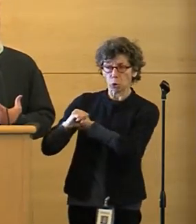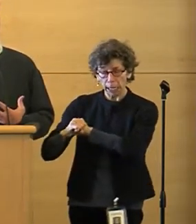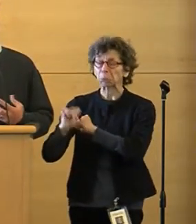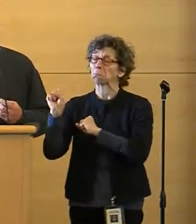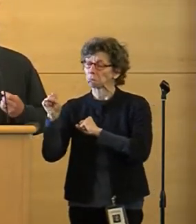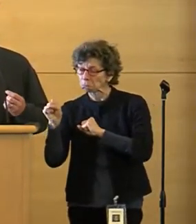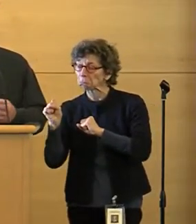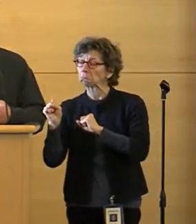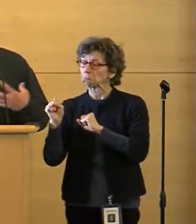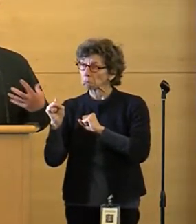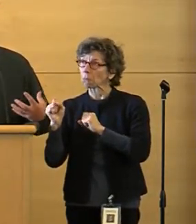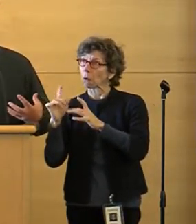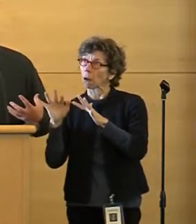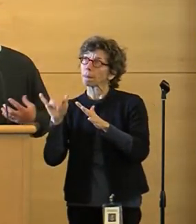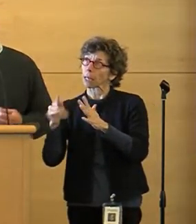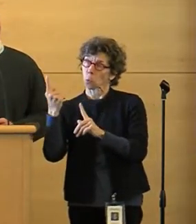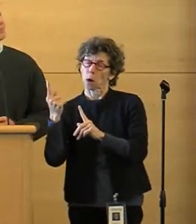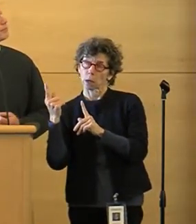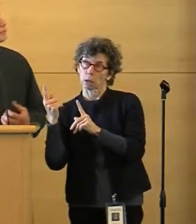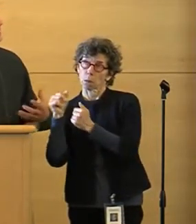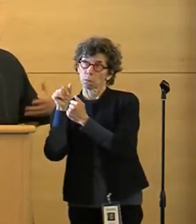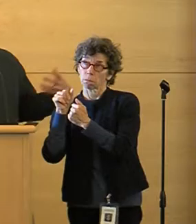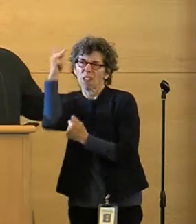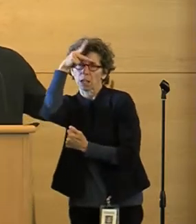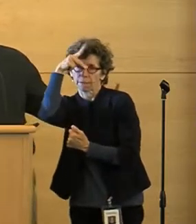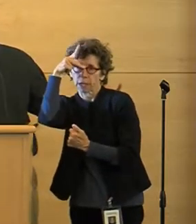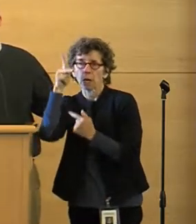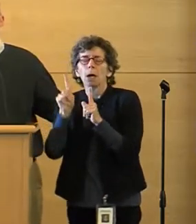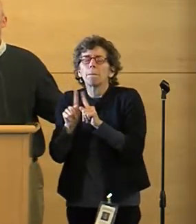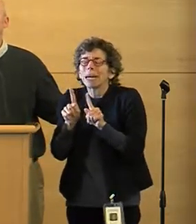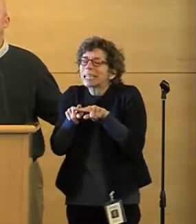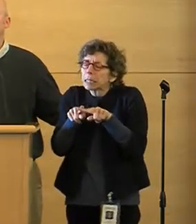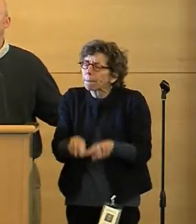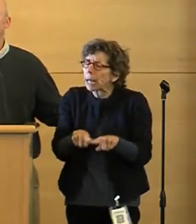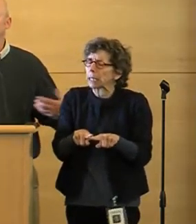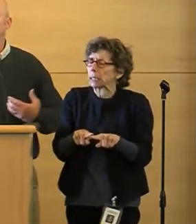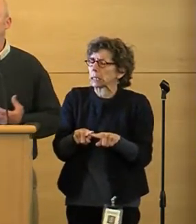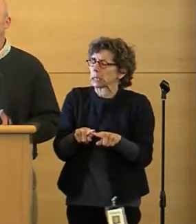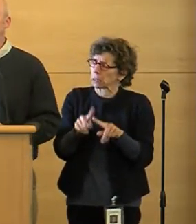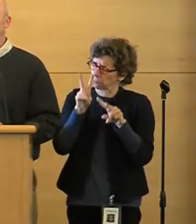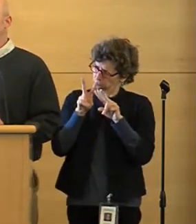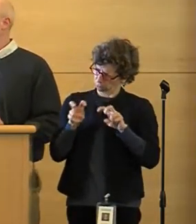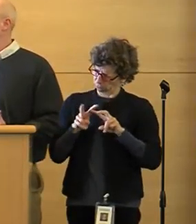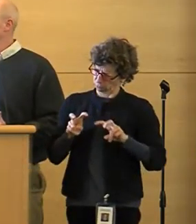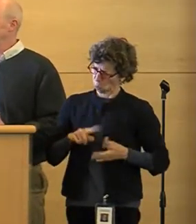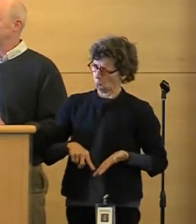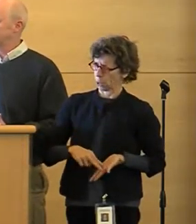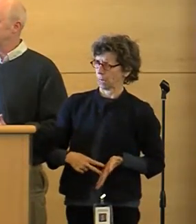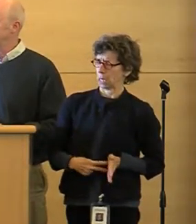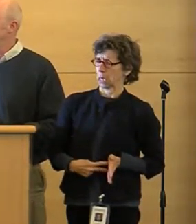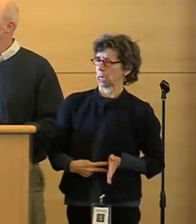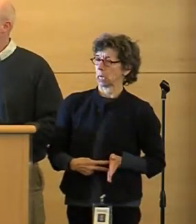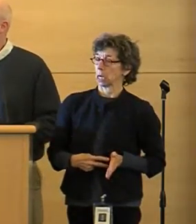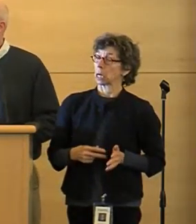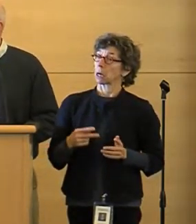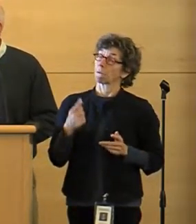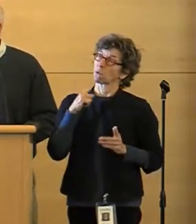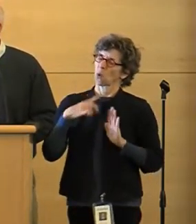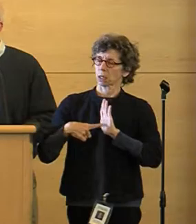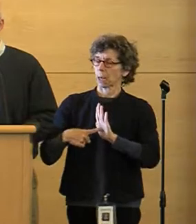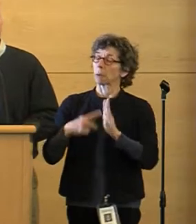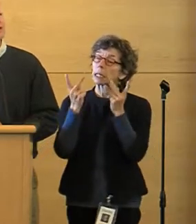artificial notion. And I realize that there are reasons why people can claim to have a disability, and there are, you